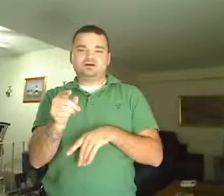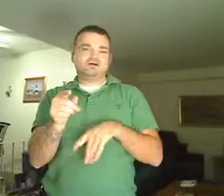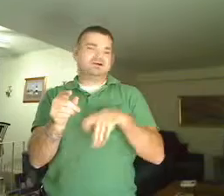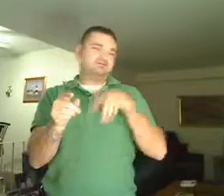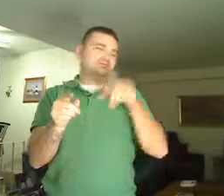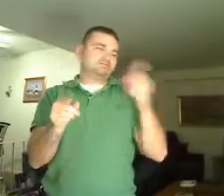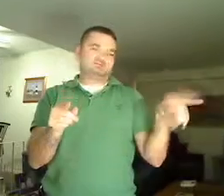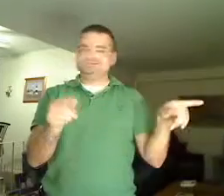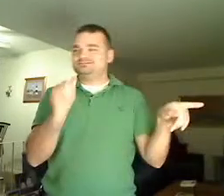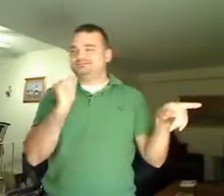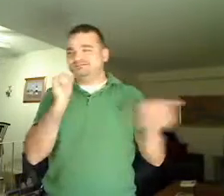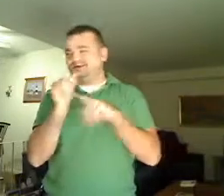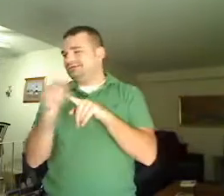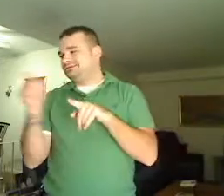neither acidic nor alkaline.